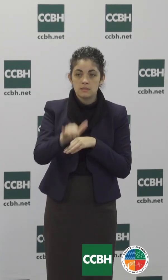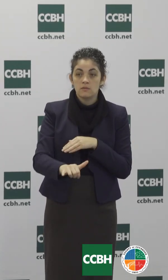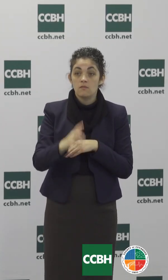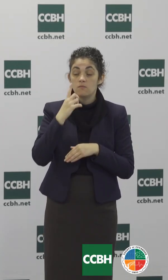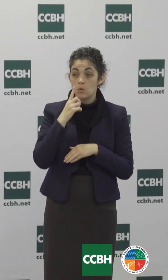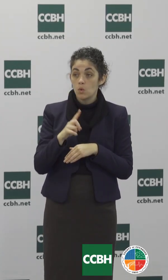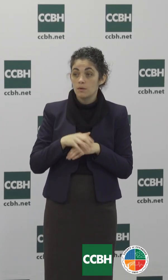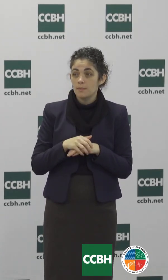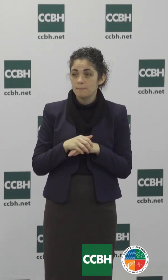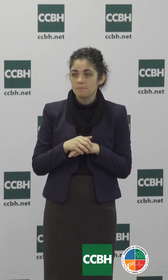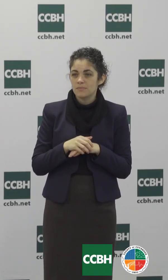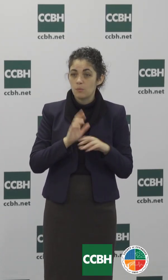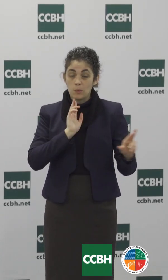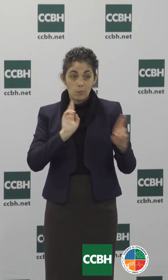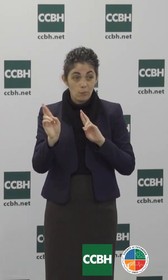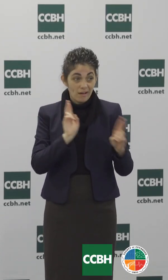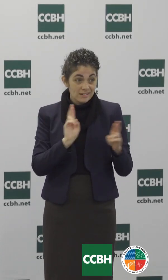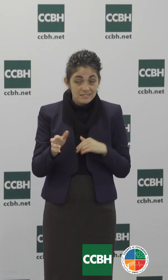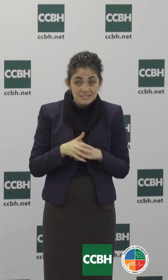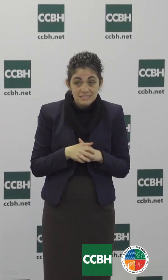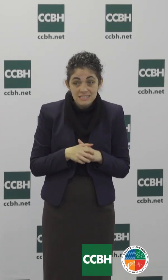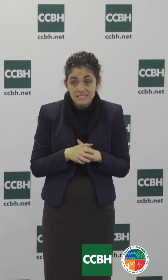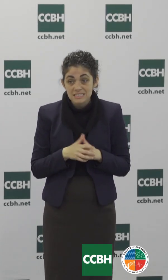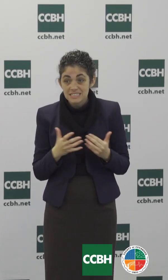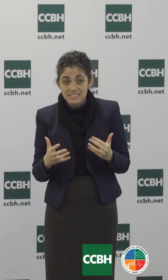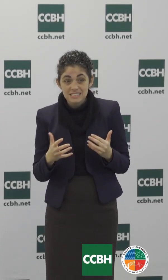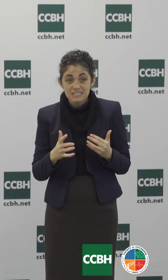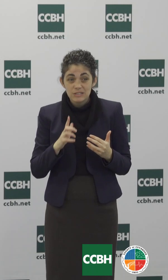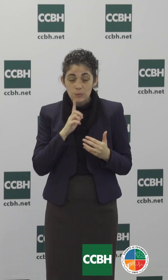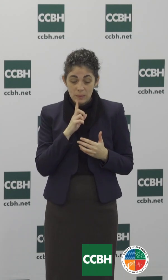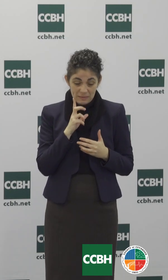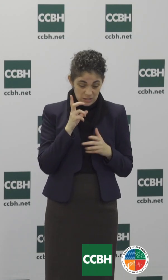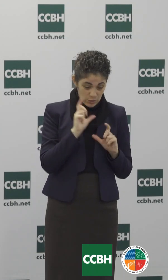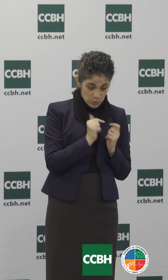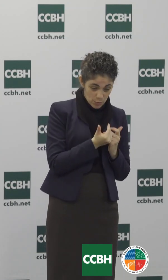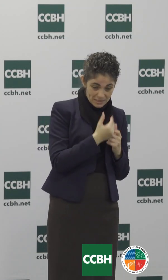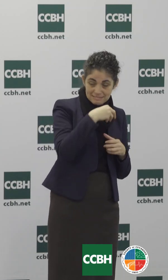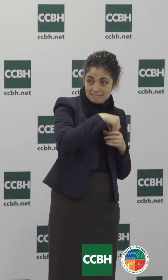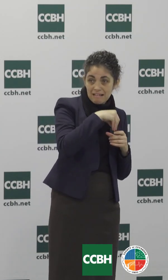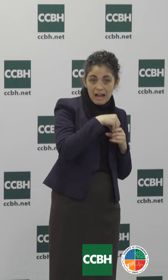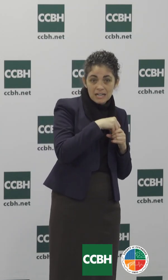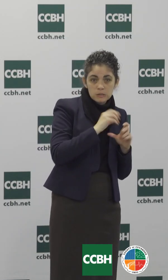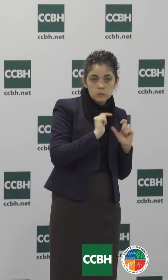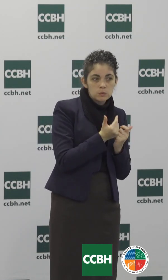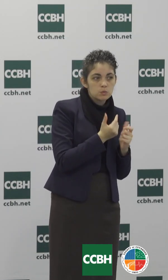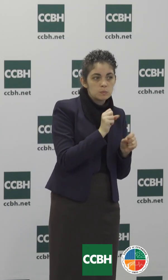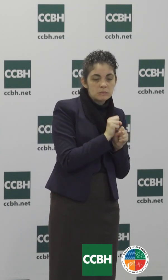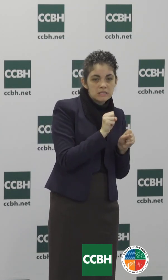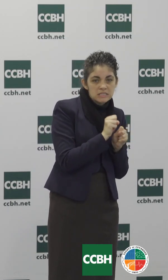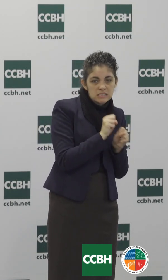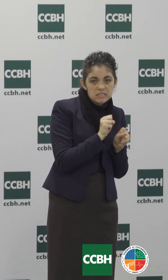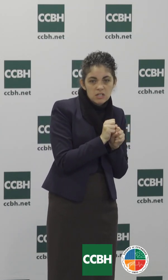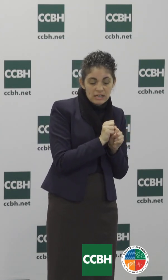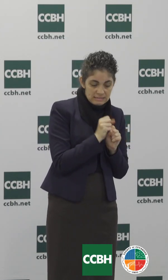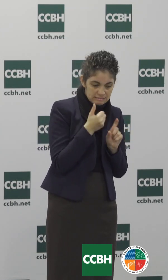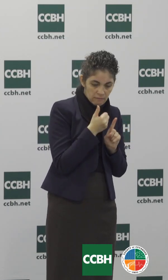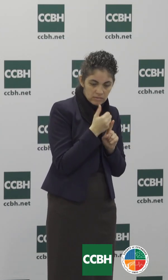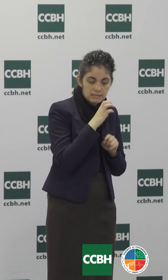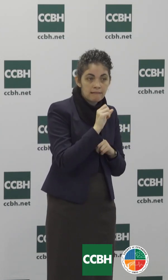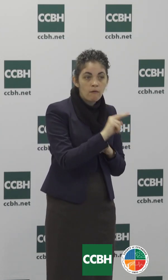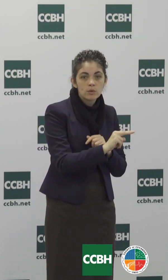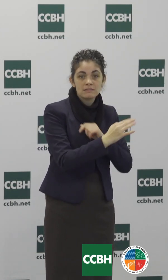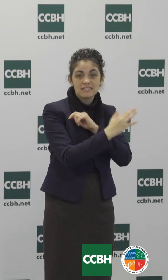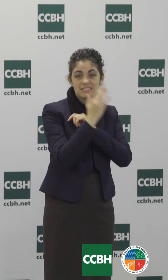terms of being ready, we've had an internal group working to make sure that the county itself, as a